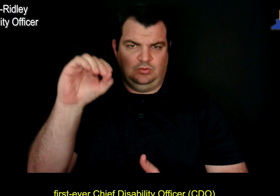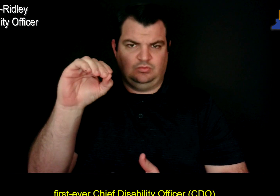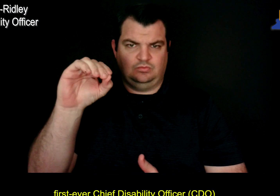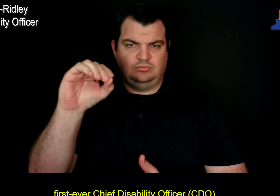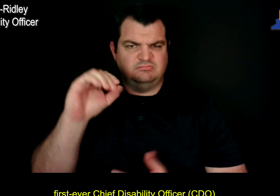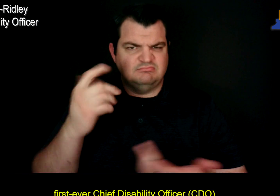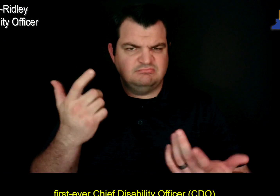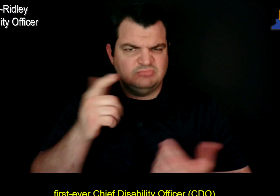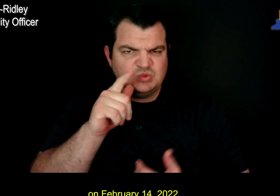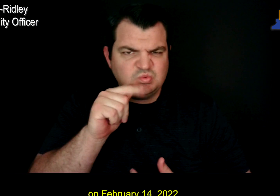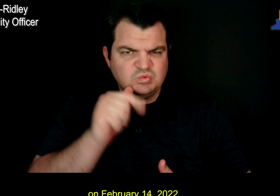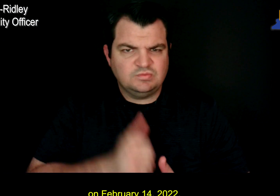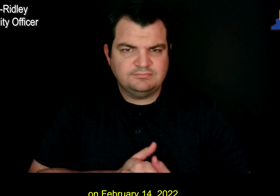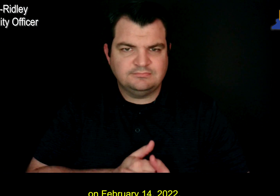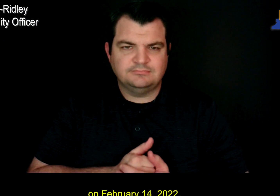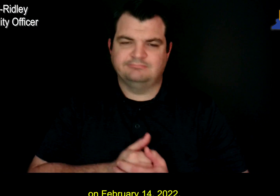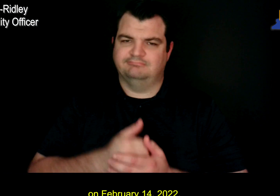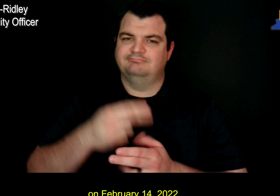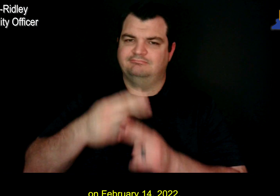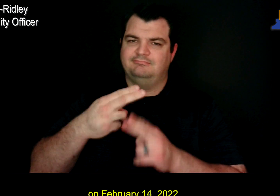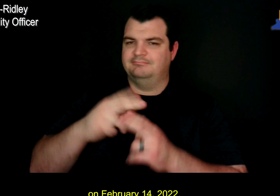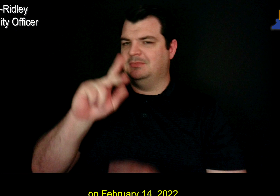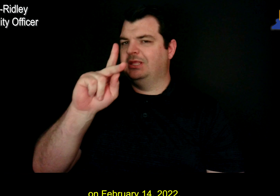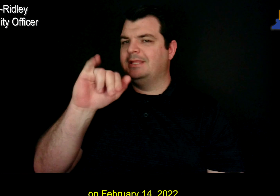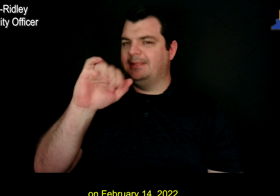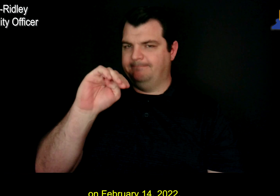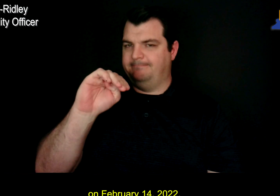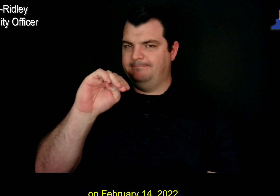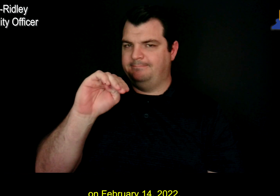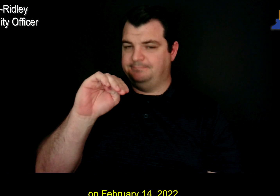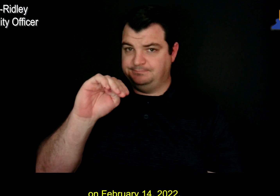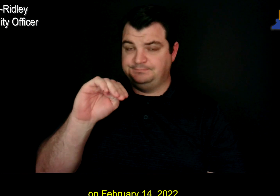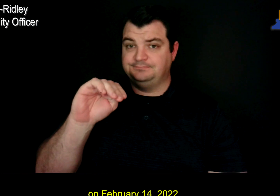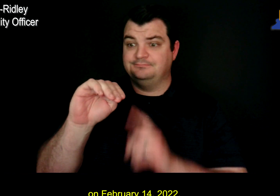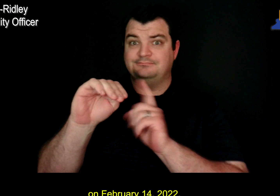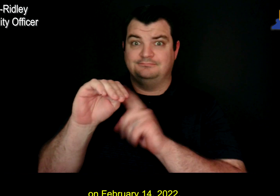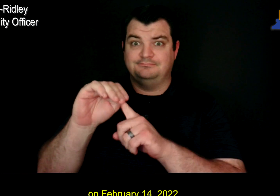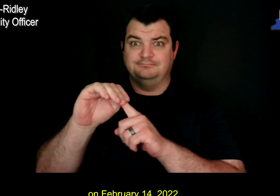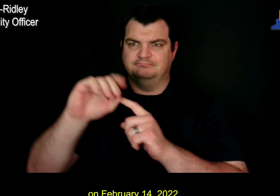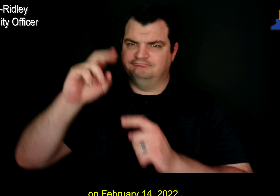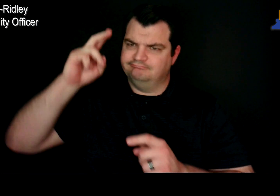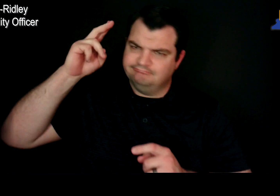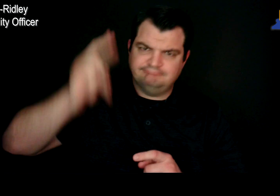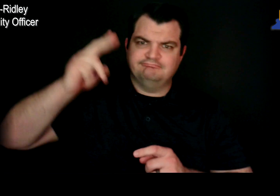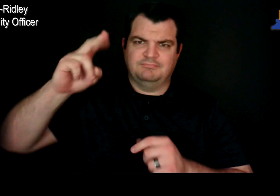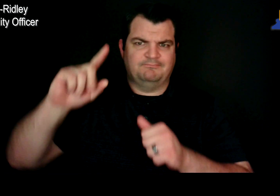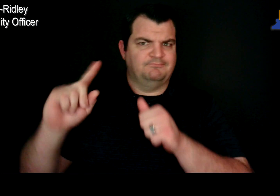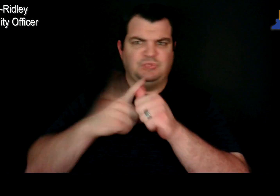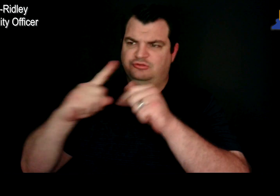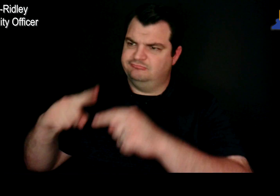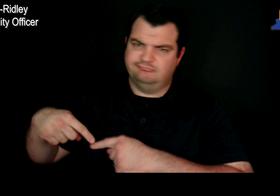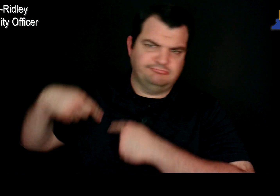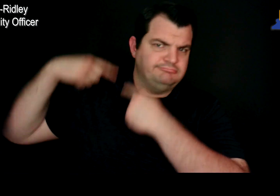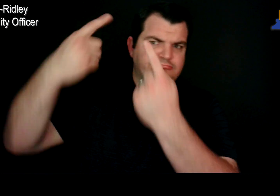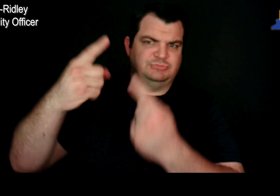or CDO, on February 14, 2022.